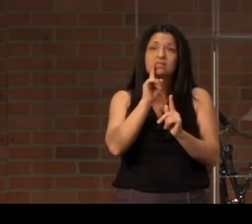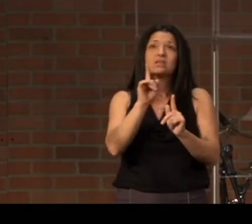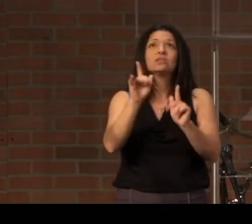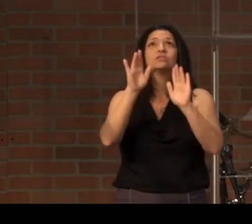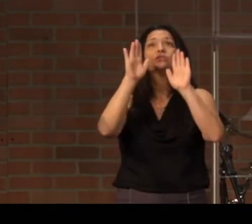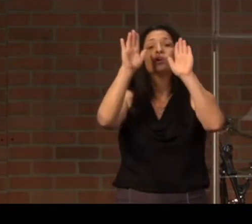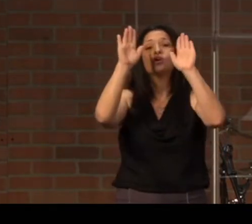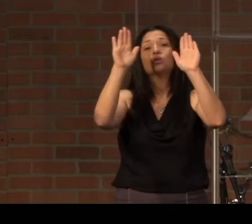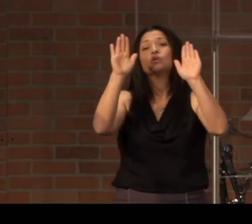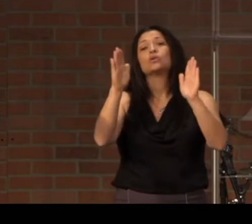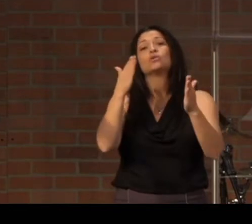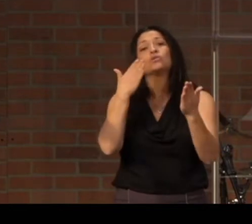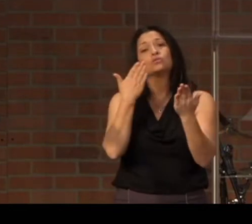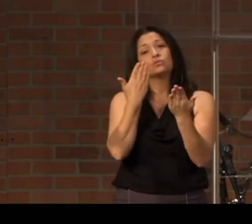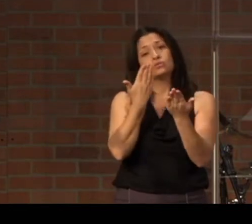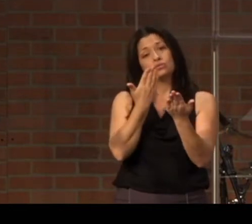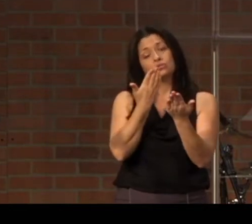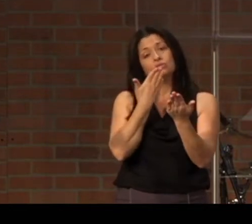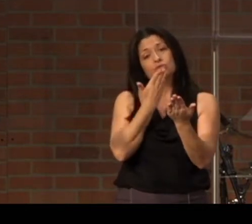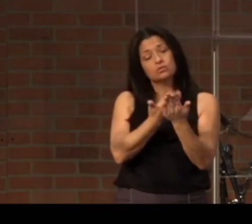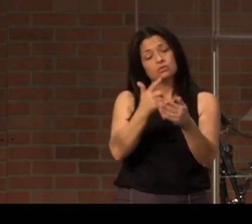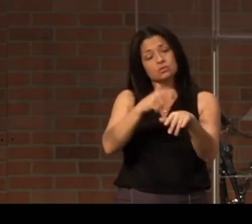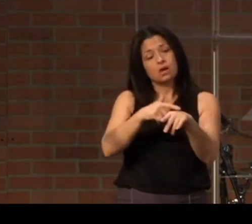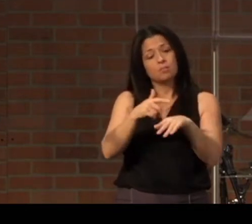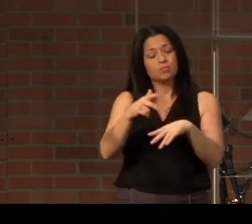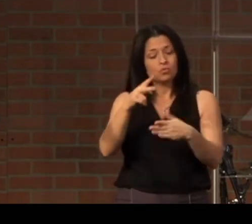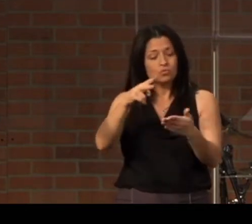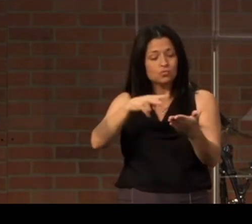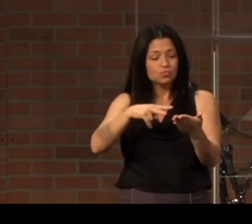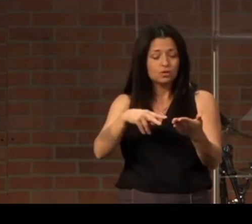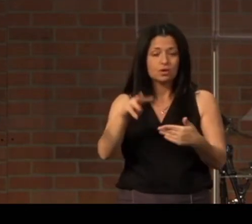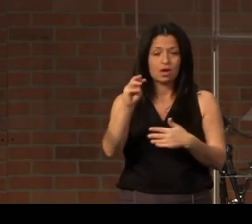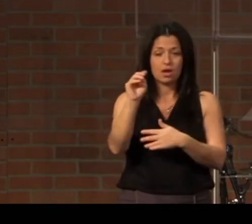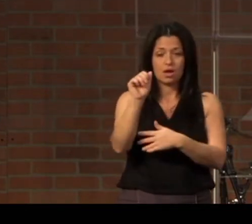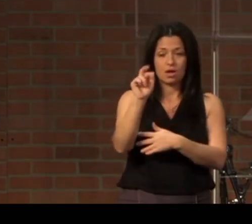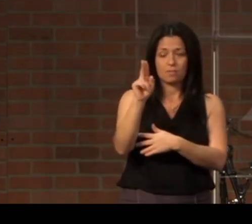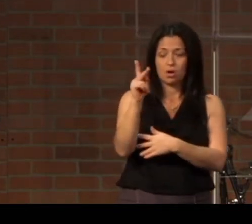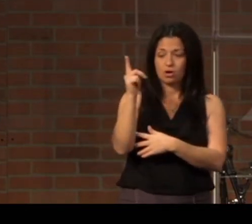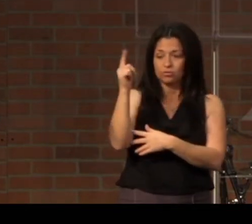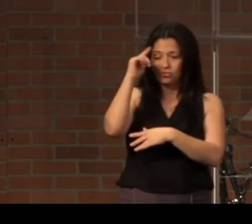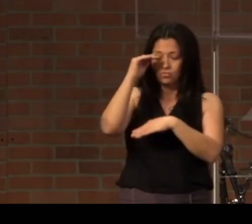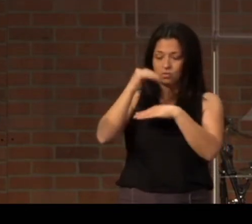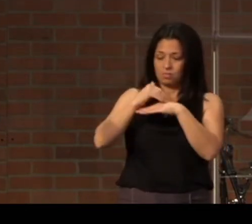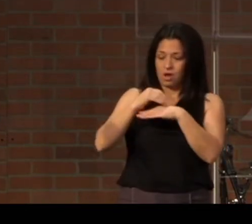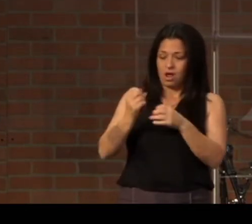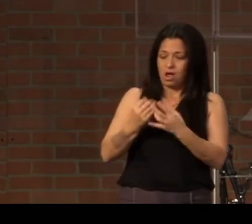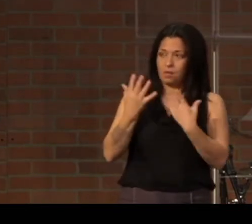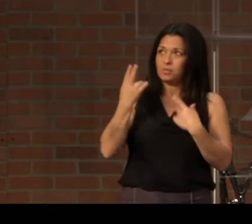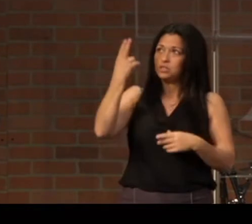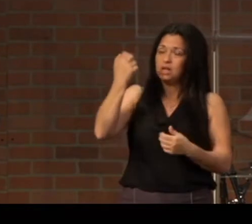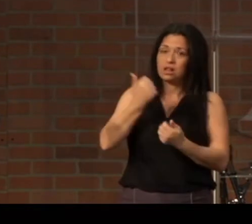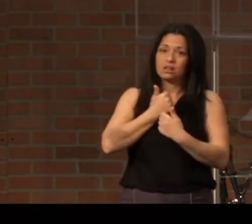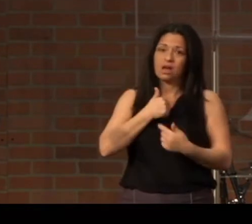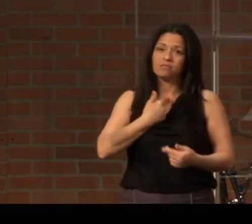time walking through Mark, haven't you? Being reminded how much he loves us so that we want to love him.